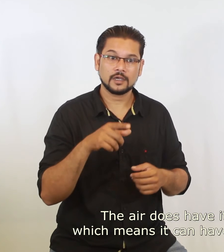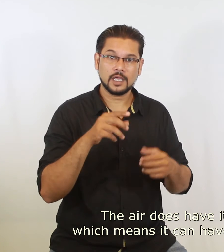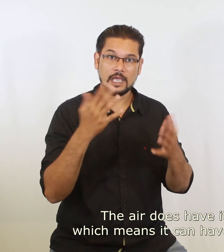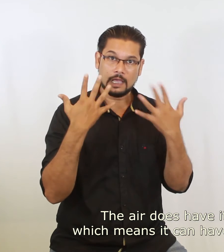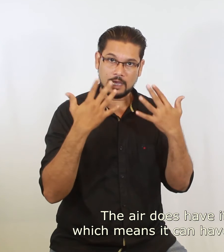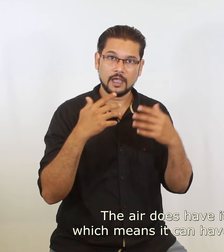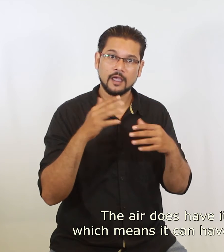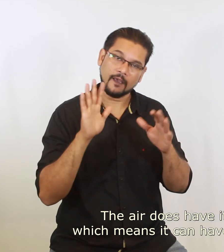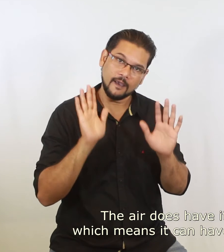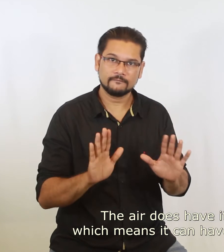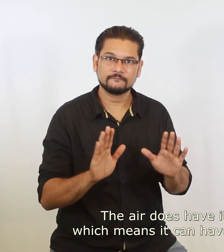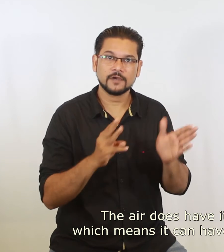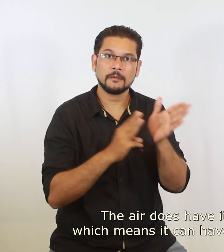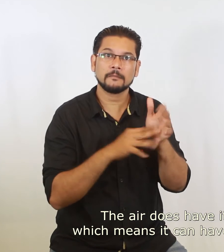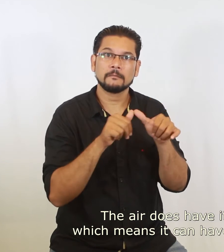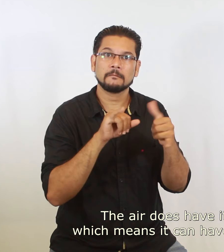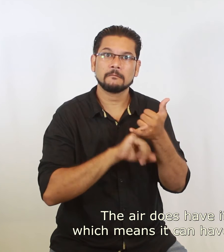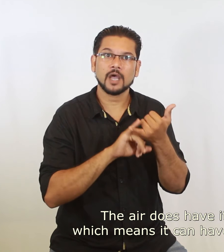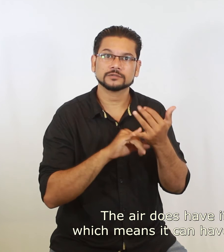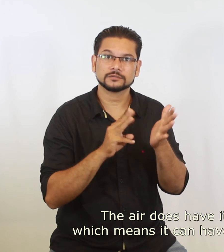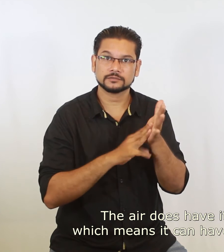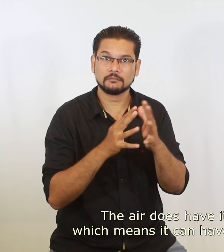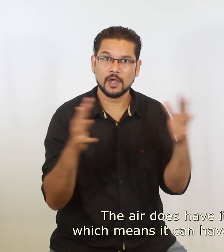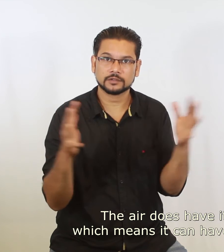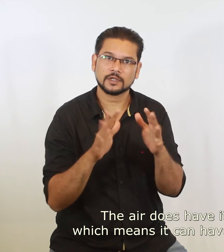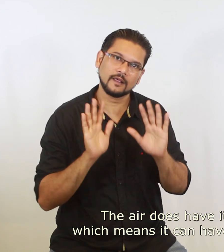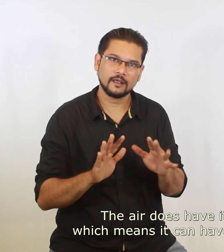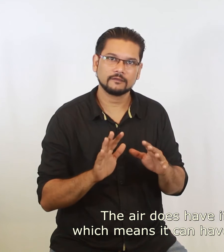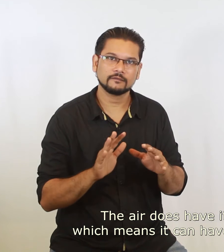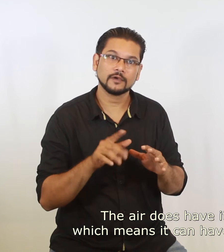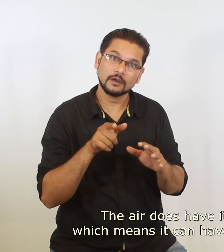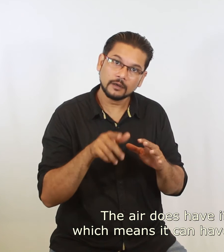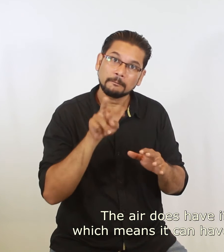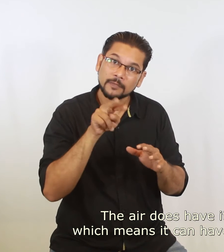The air does have its mass, which means it can have its weight.